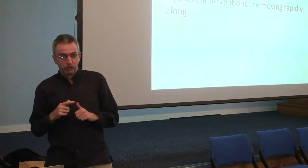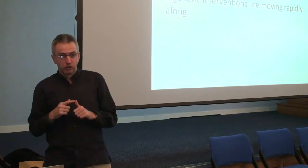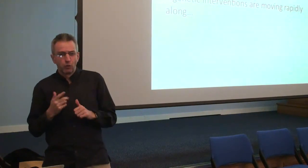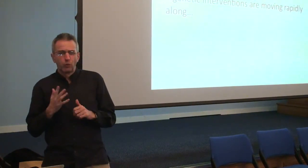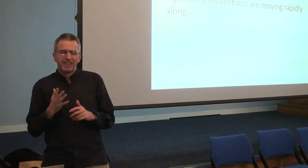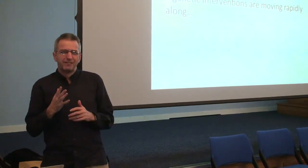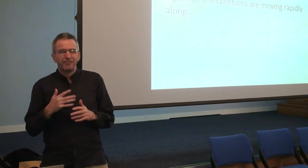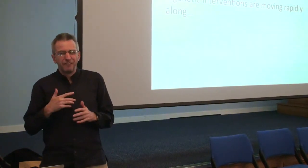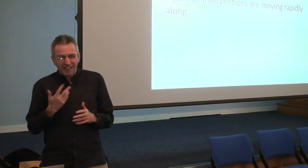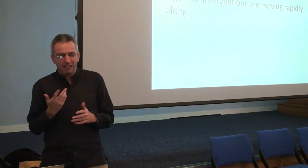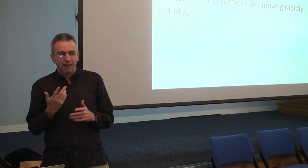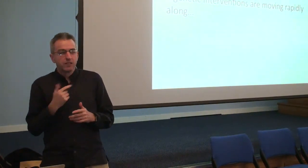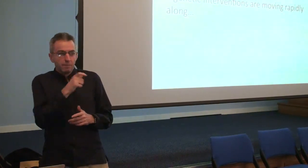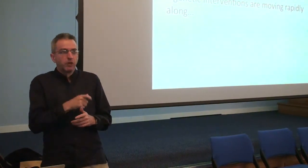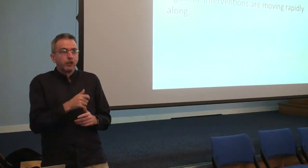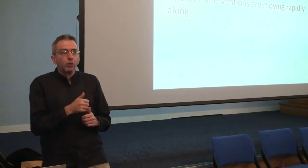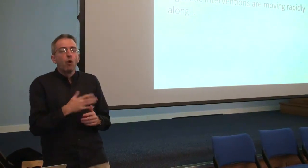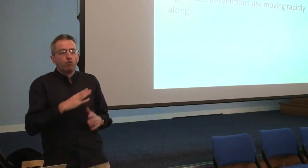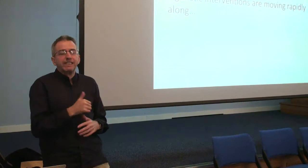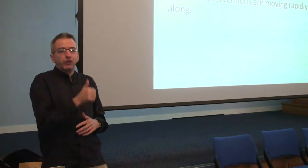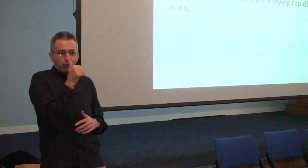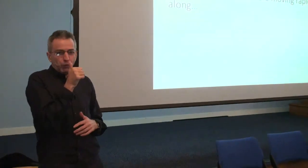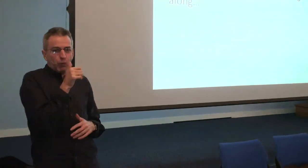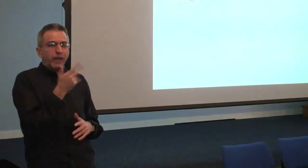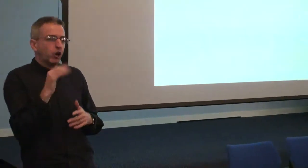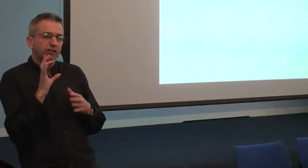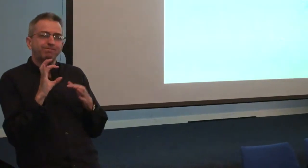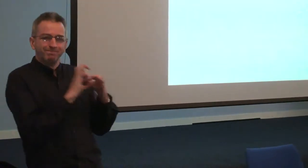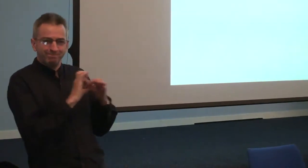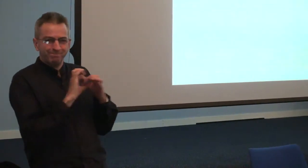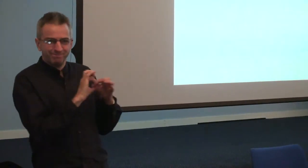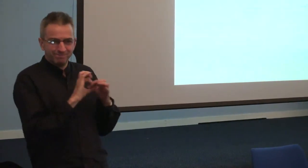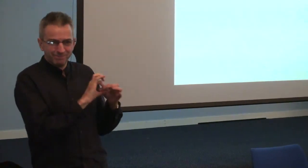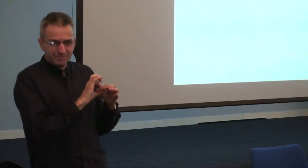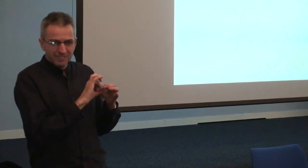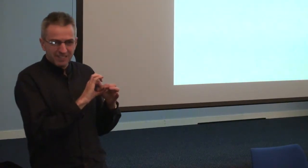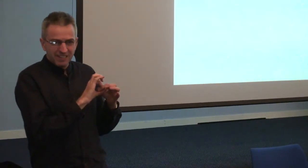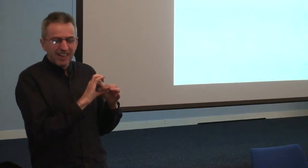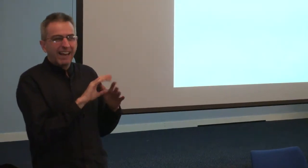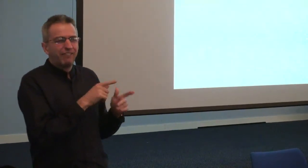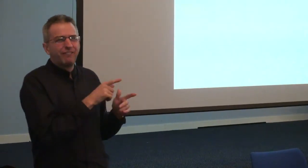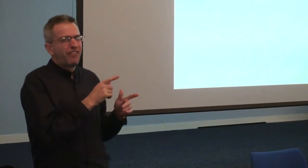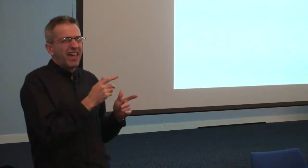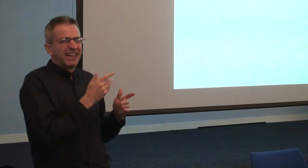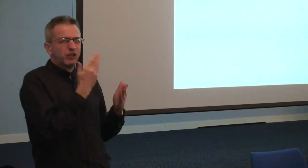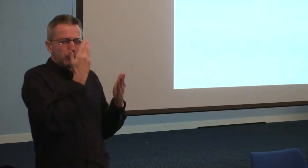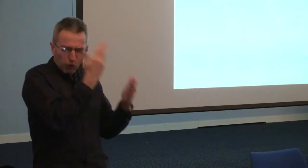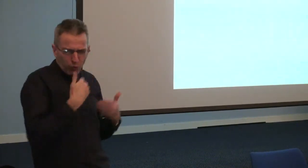I think, to be honest, thinking about our team of researchers, it was easier for us to work with somebody who